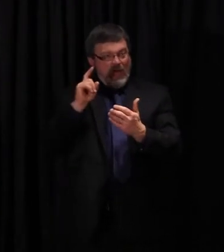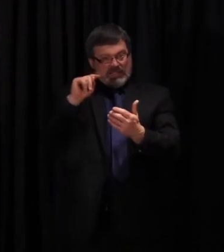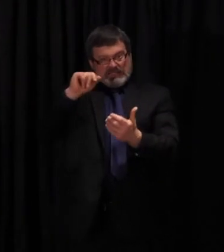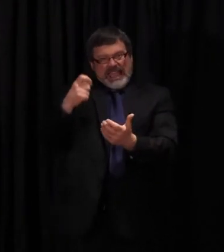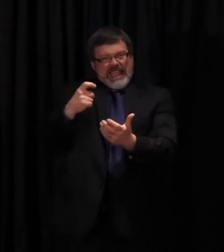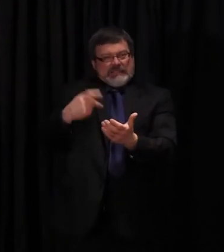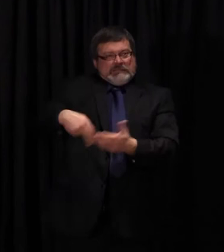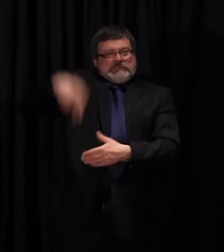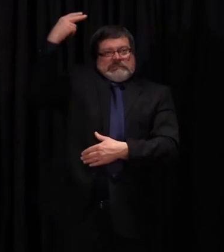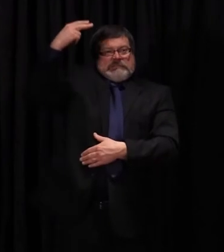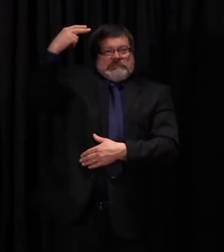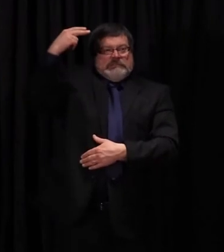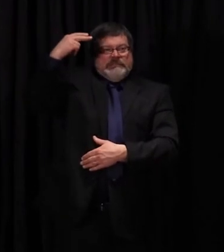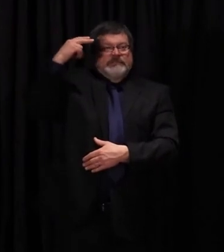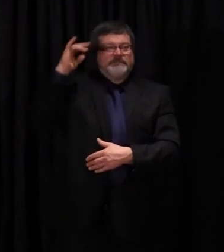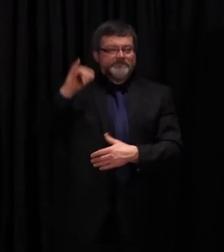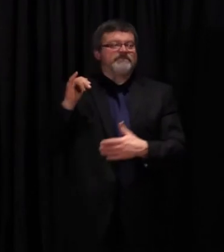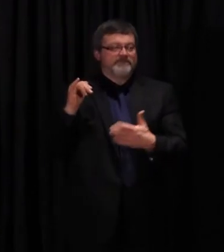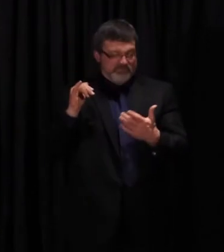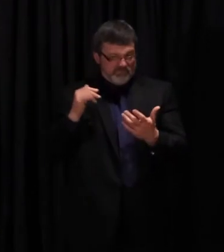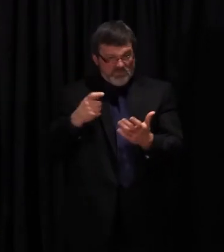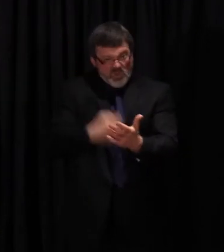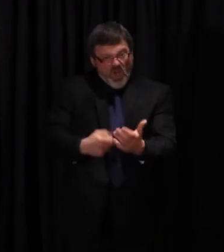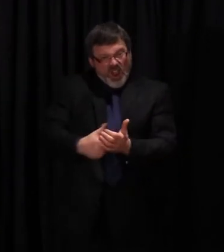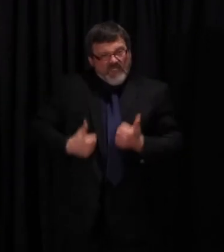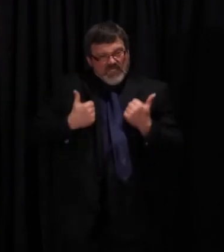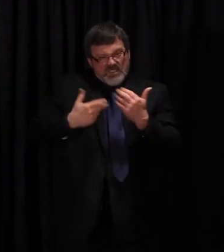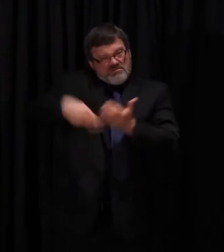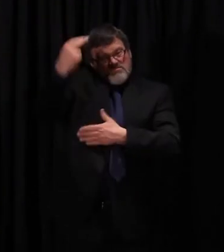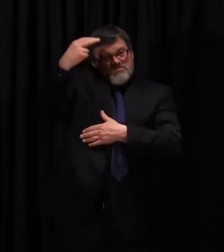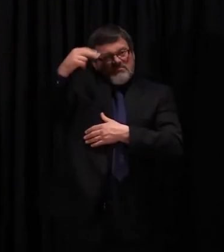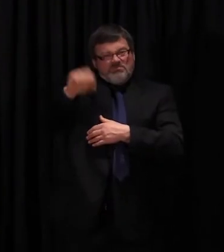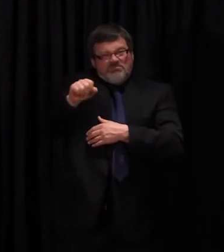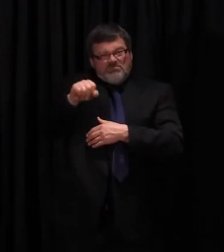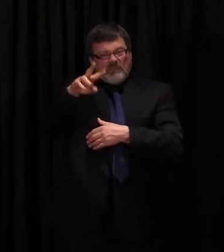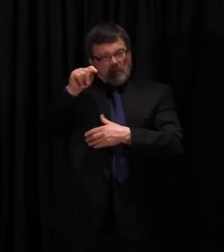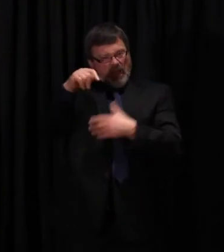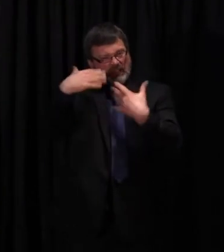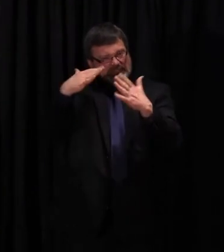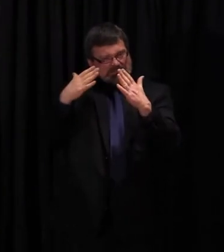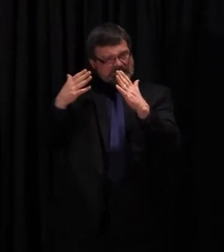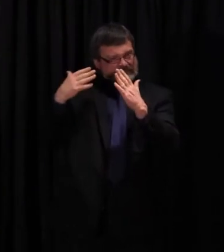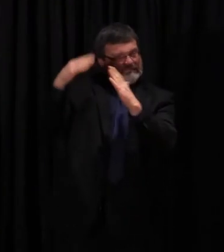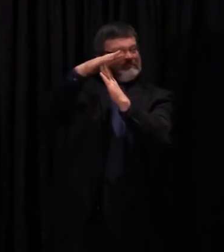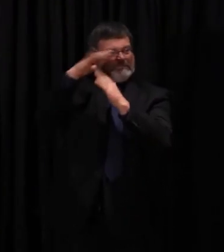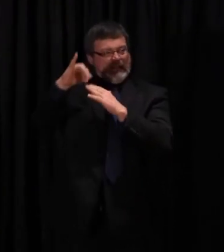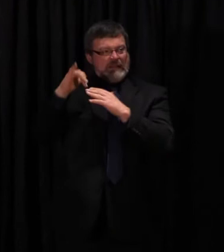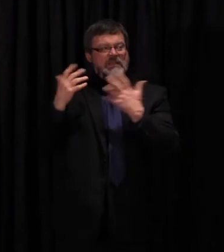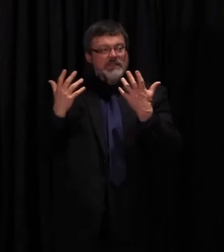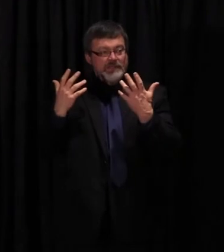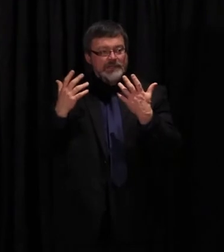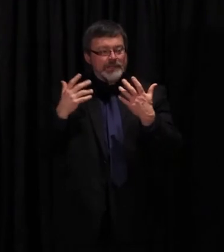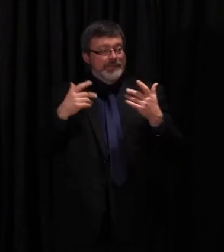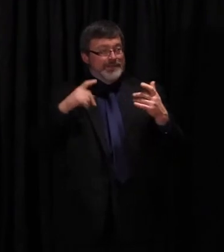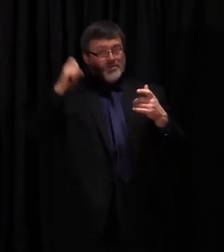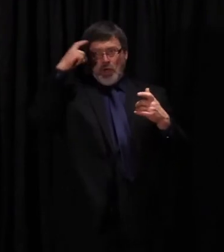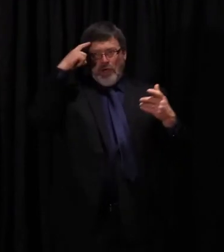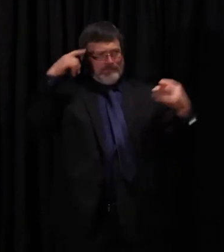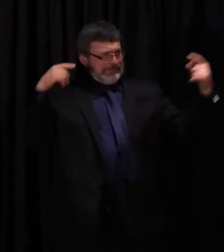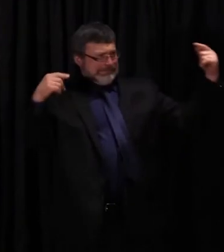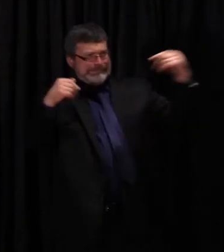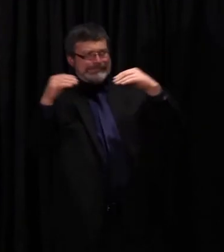living. So we should do our part to keep the cost of government from rising faster than people's wages.